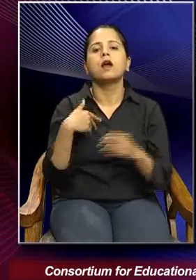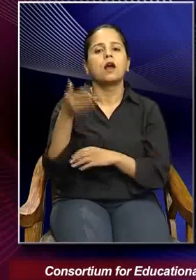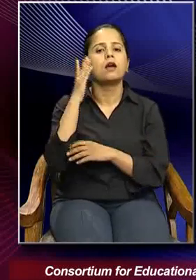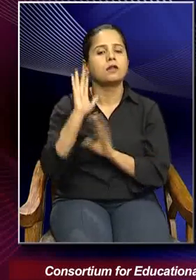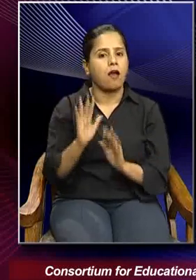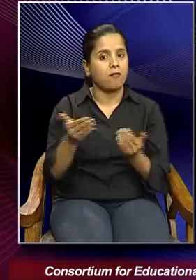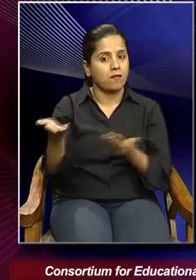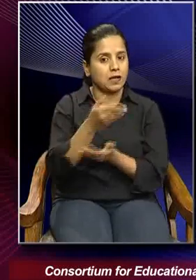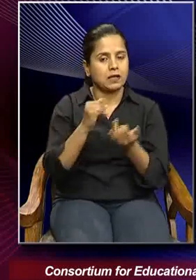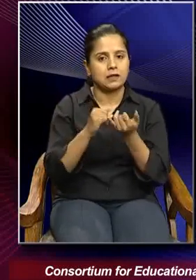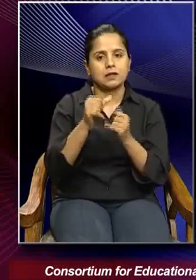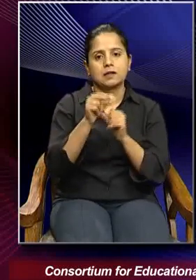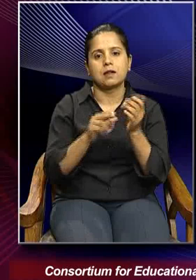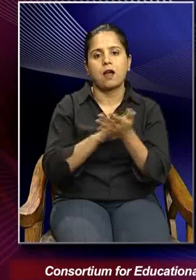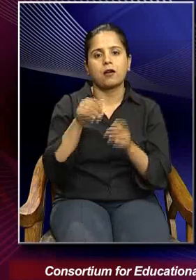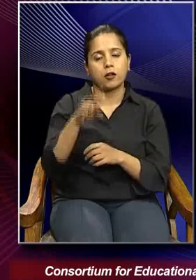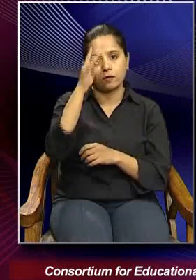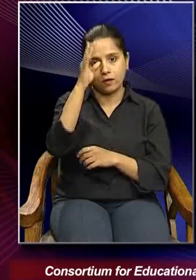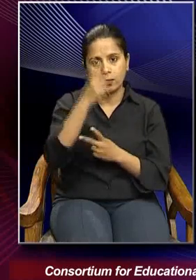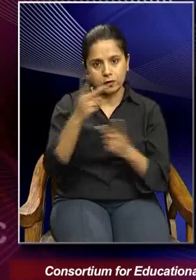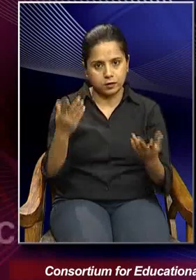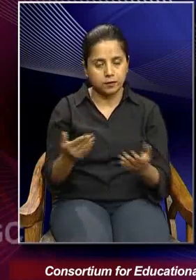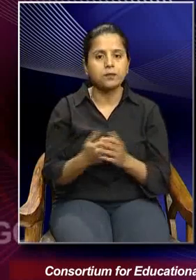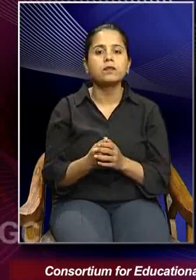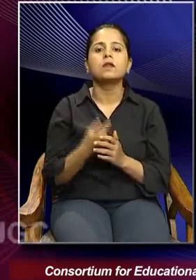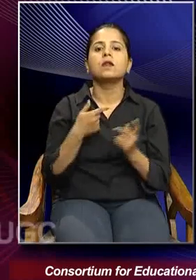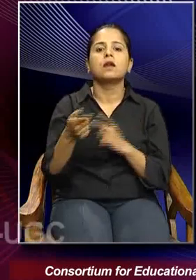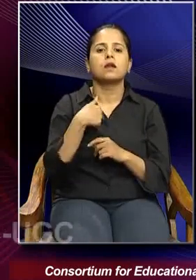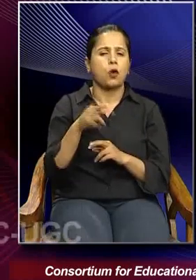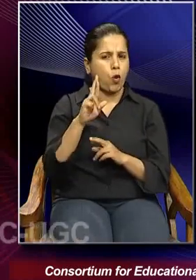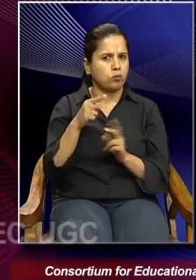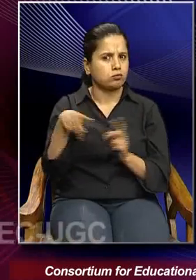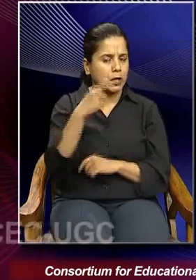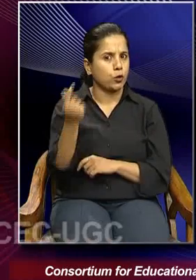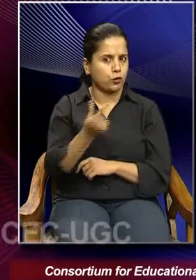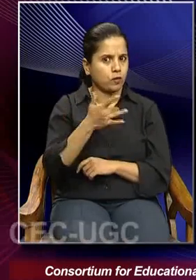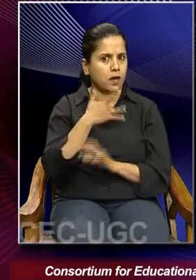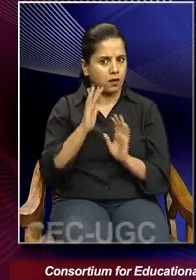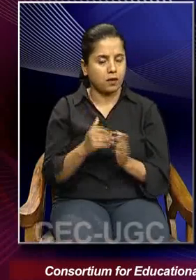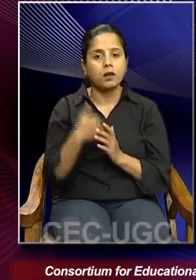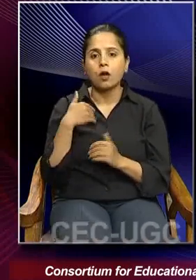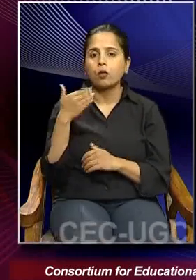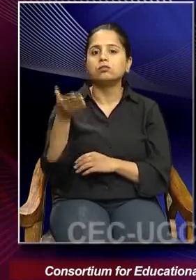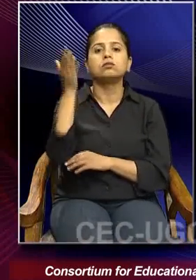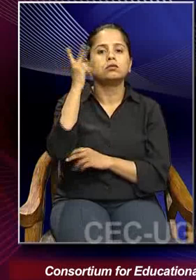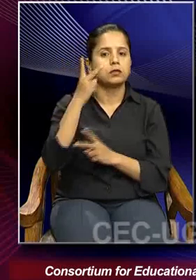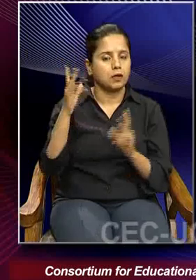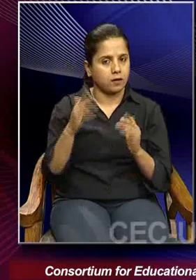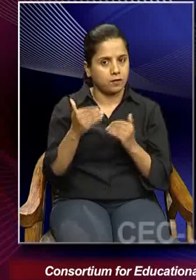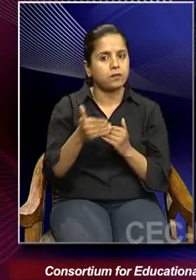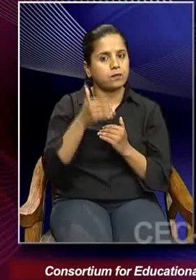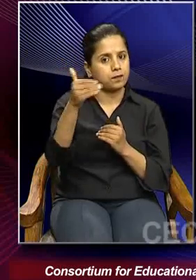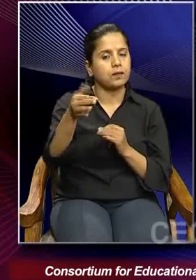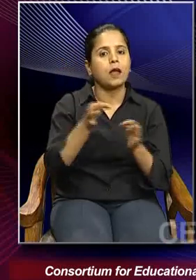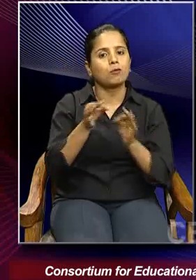lecture on Sāṅkhya philosophy. I hope it was useful. We will be continuing this